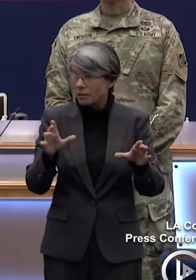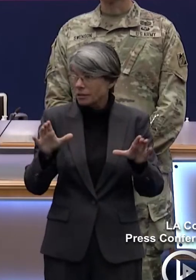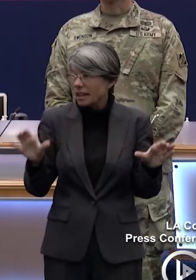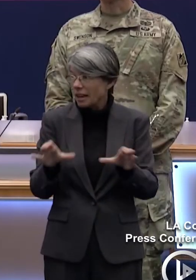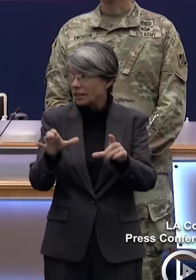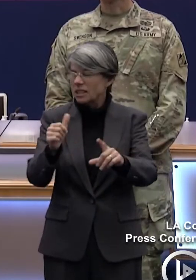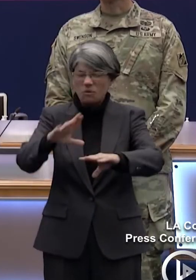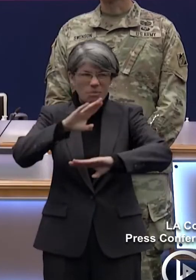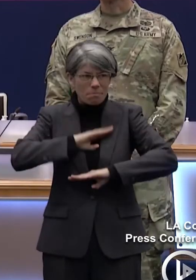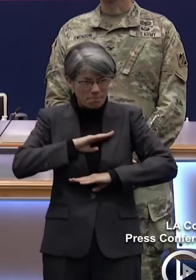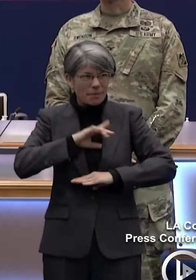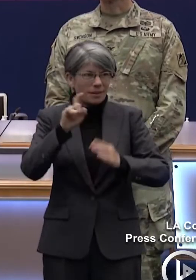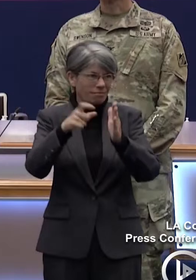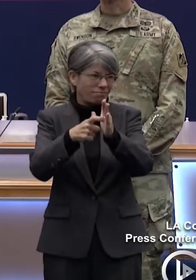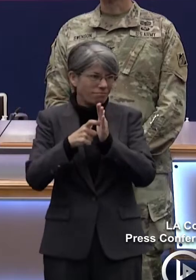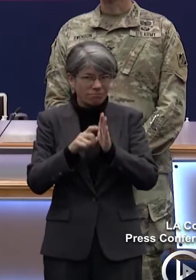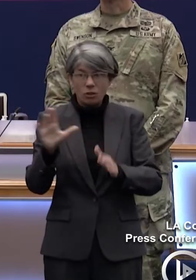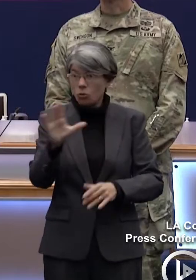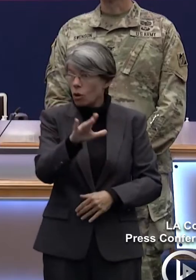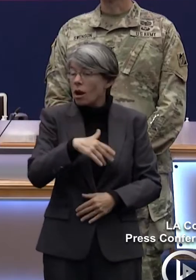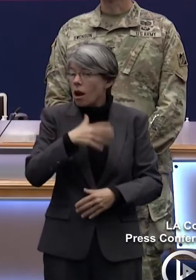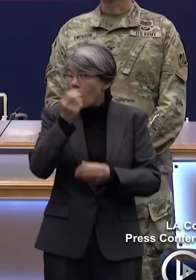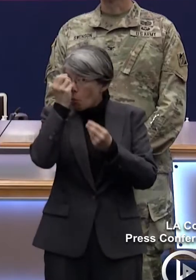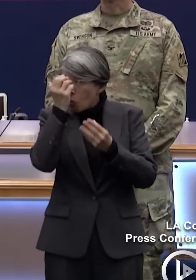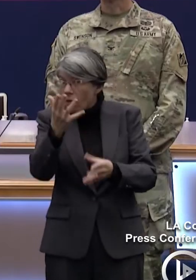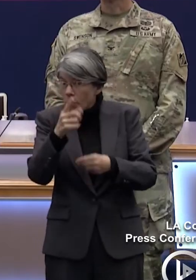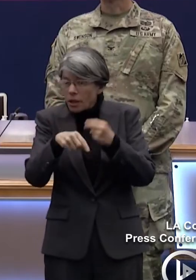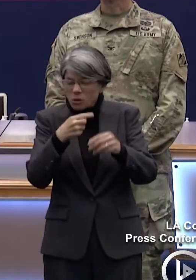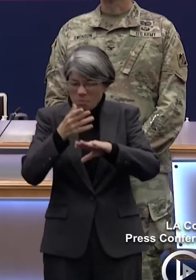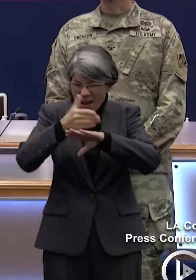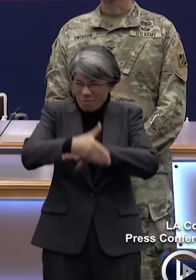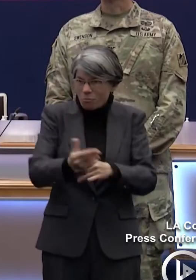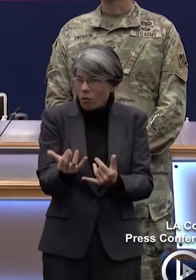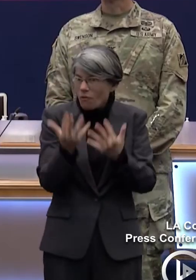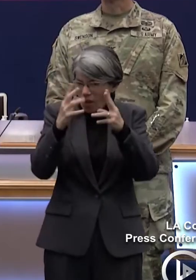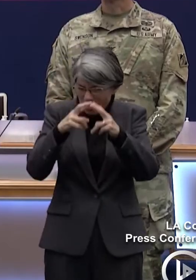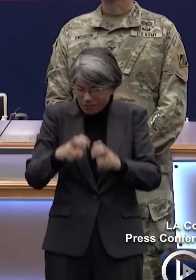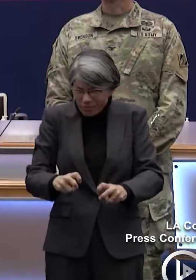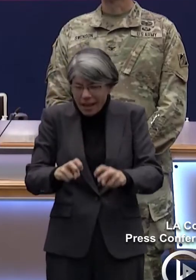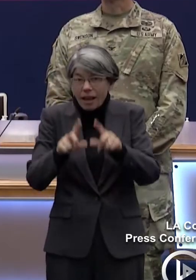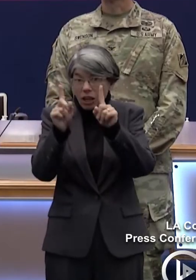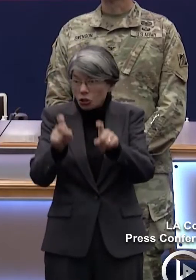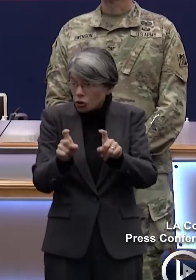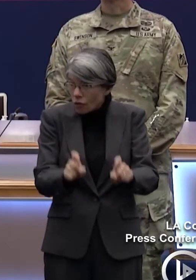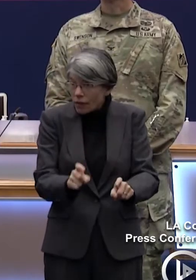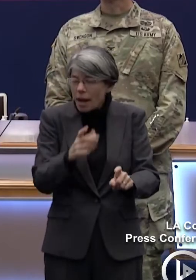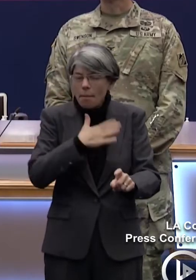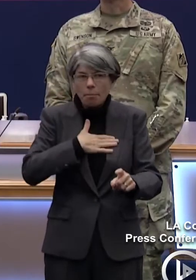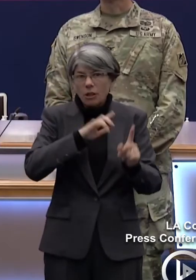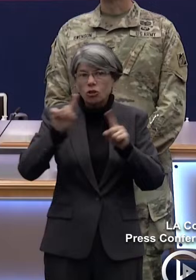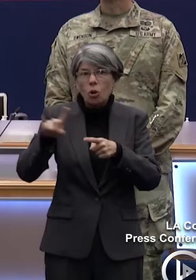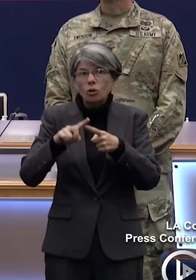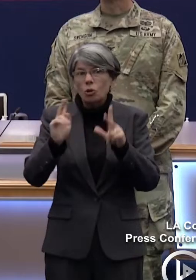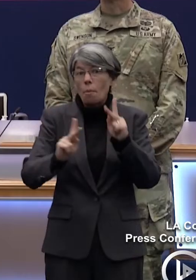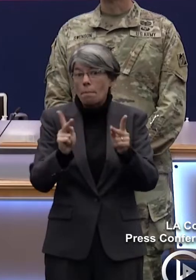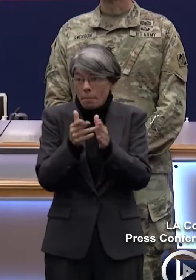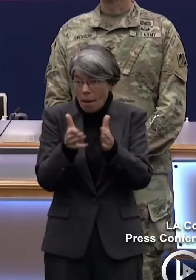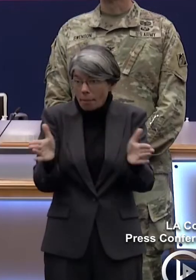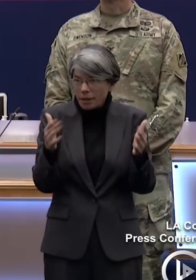going to meet your needs. For more information on the post-fire assessment and survey, please visit